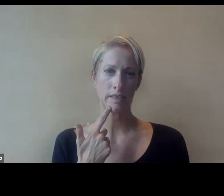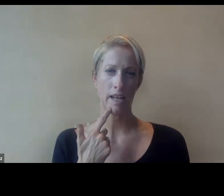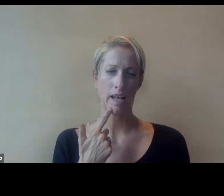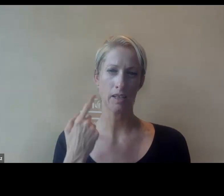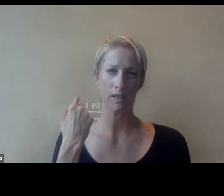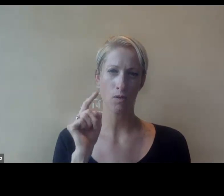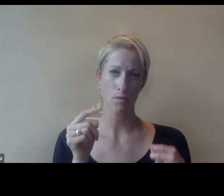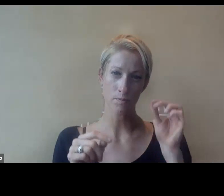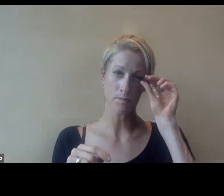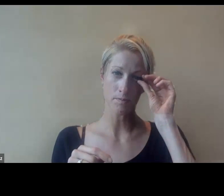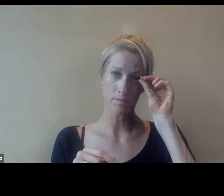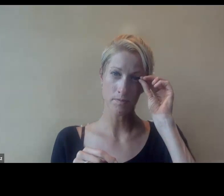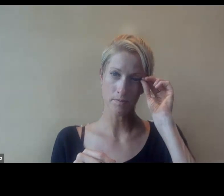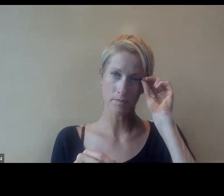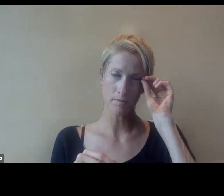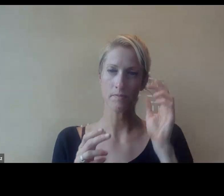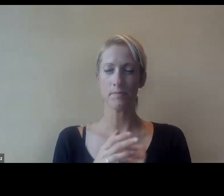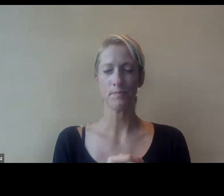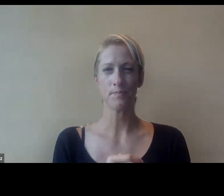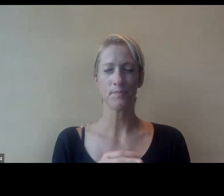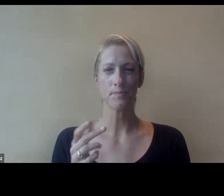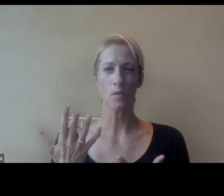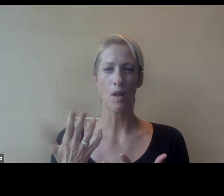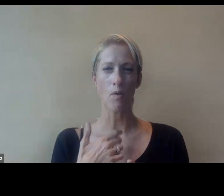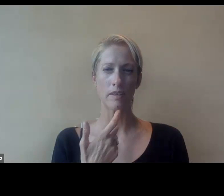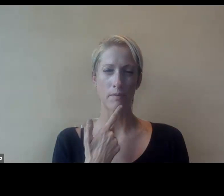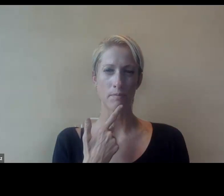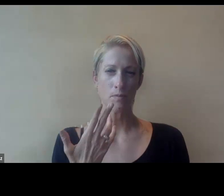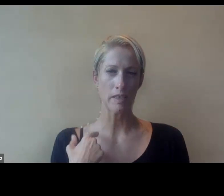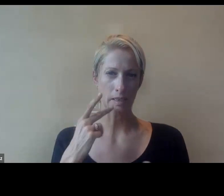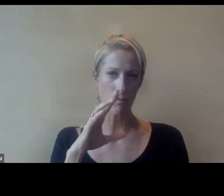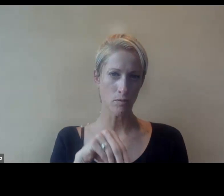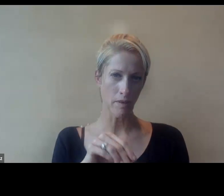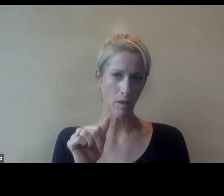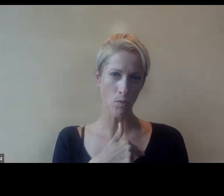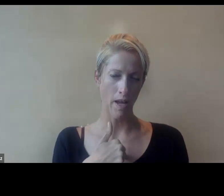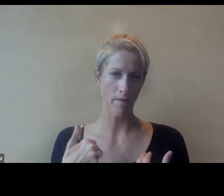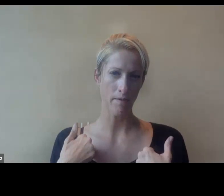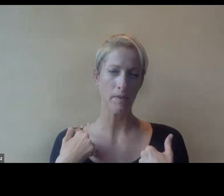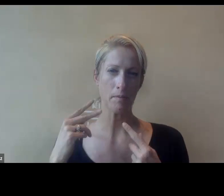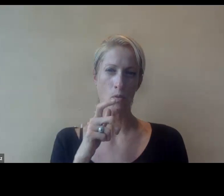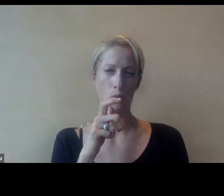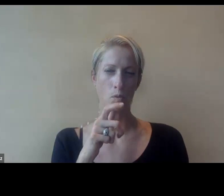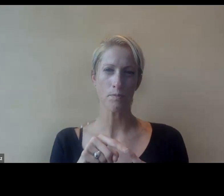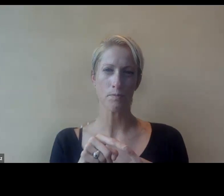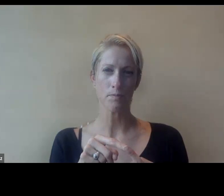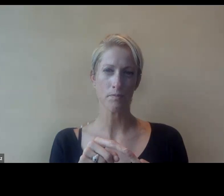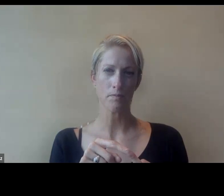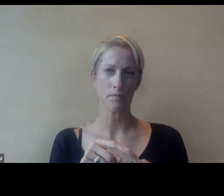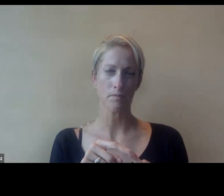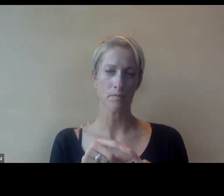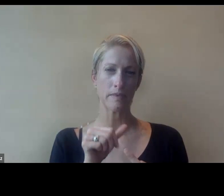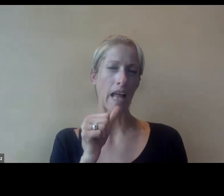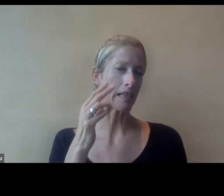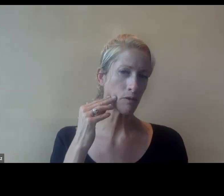release aspect, which is great. But what I've seen with our participants is we have people with decades worth of not